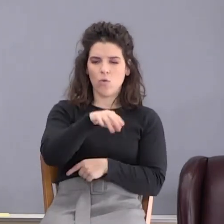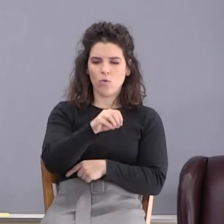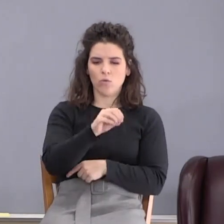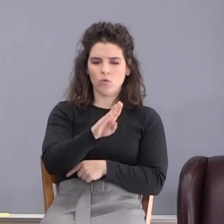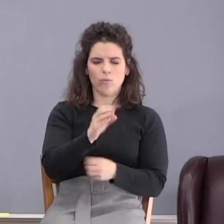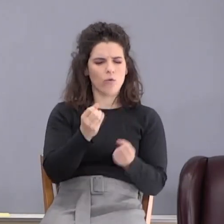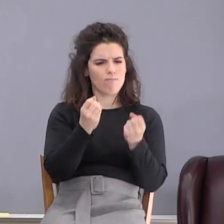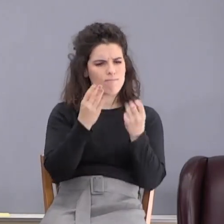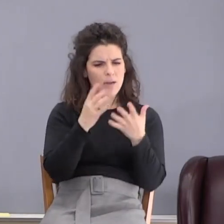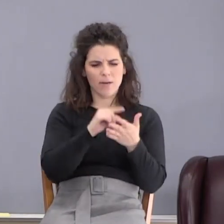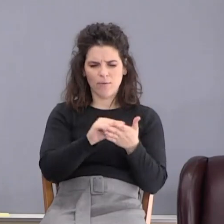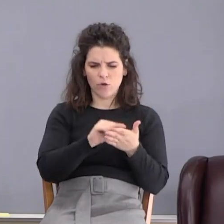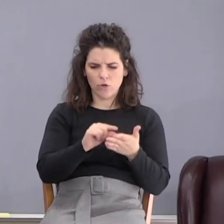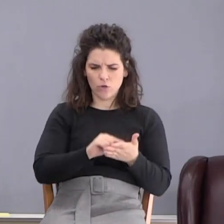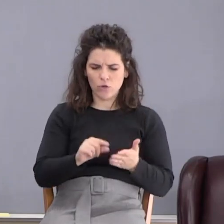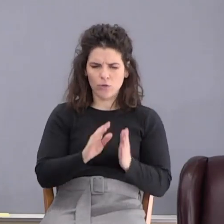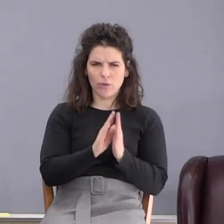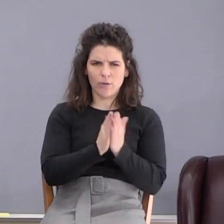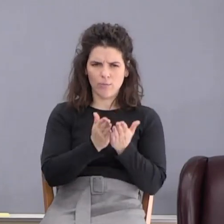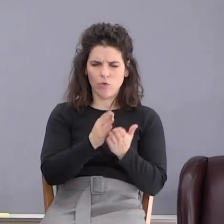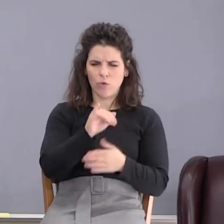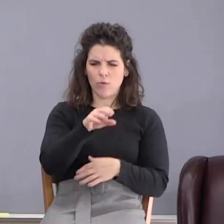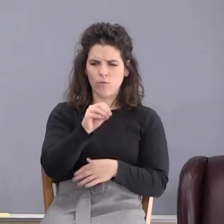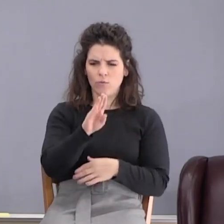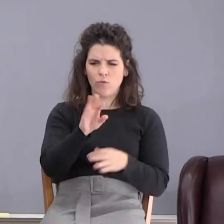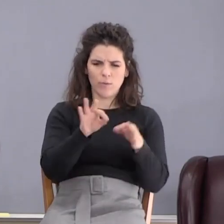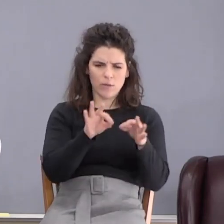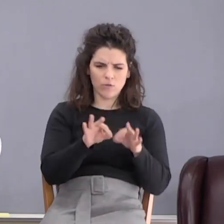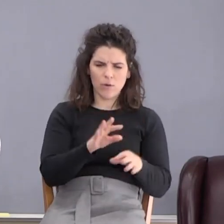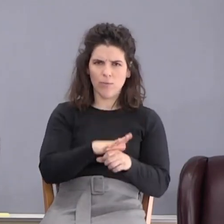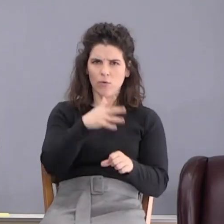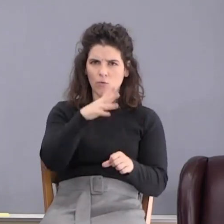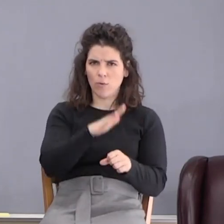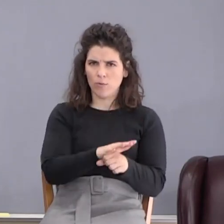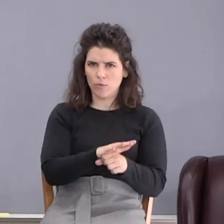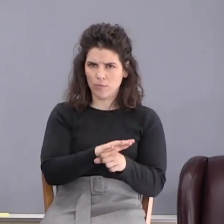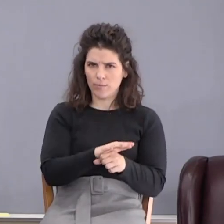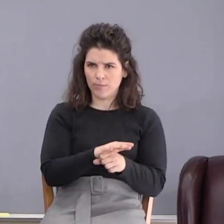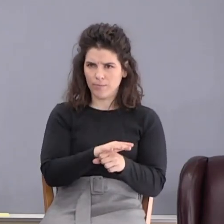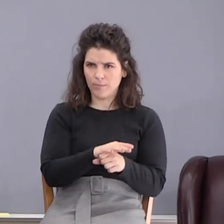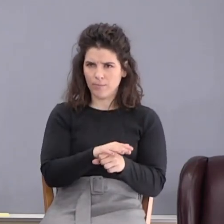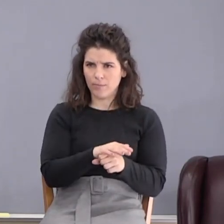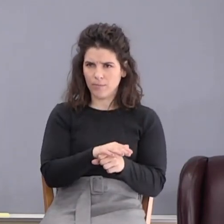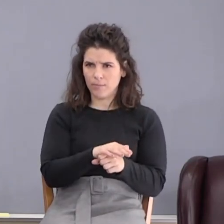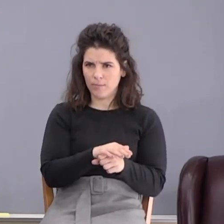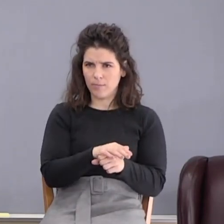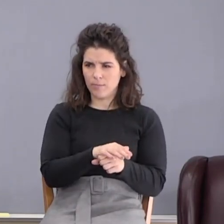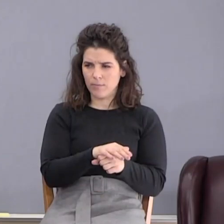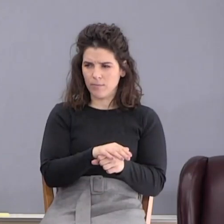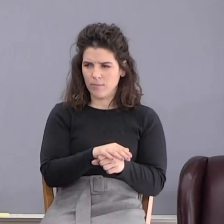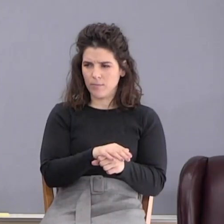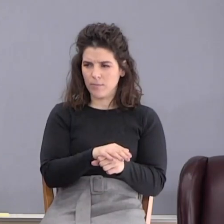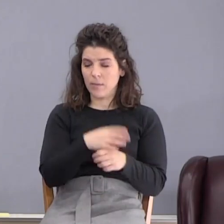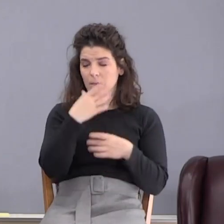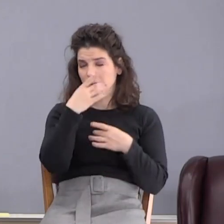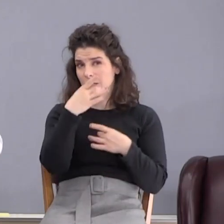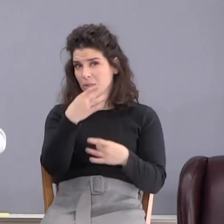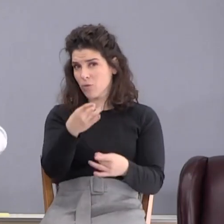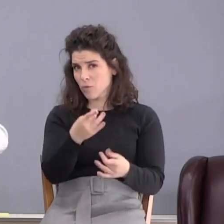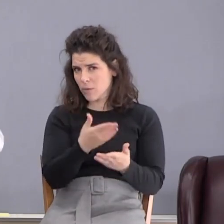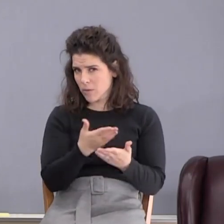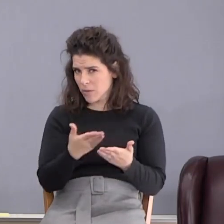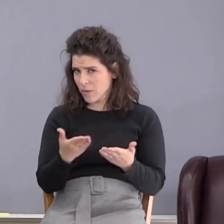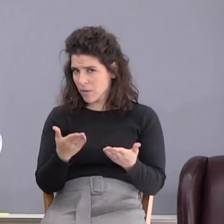number of verses in the book of Job that describes the corruption. And interesting things,